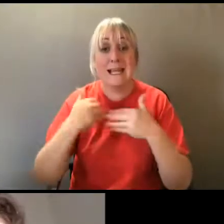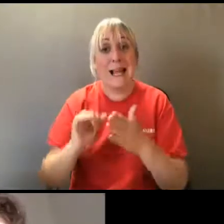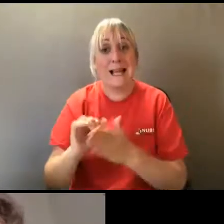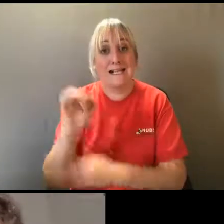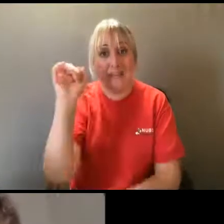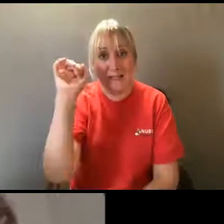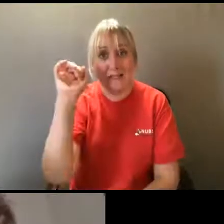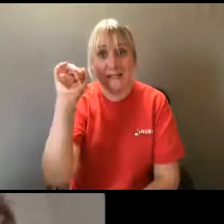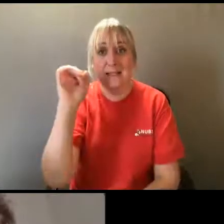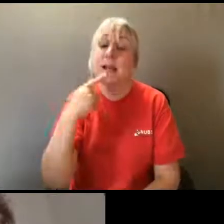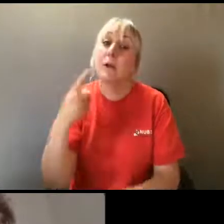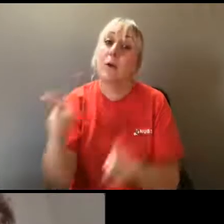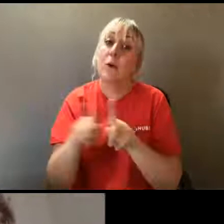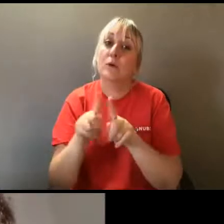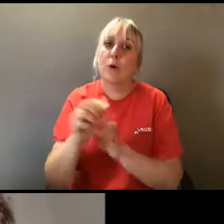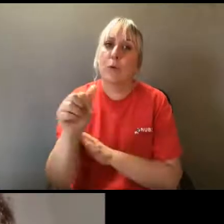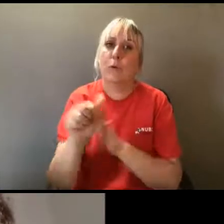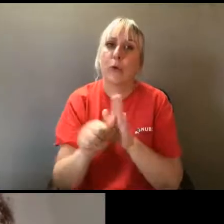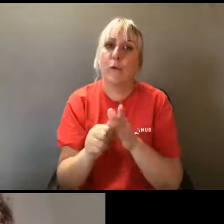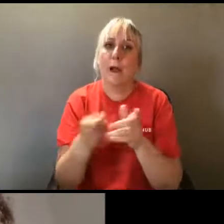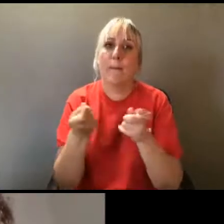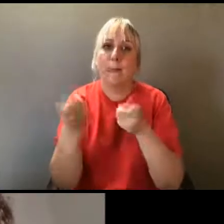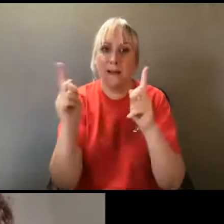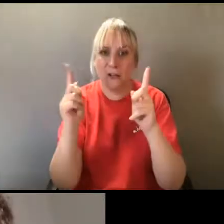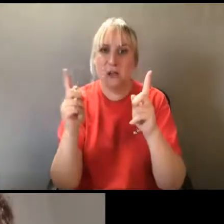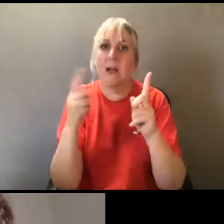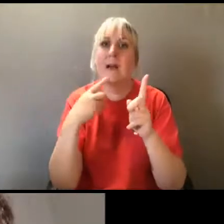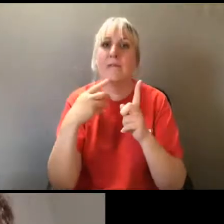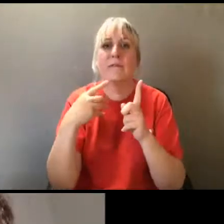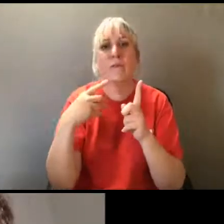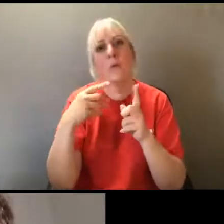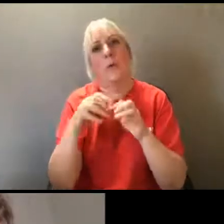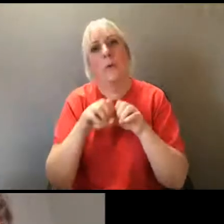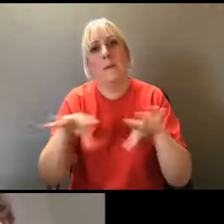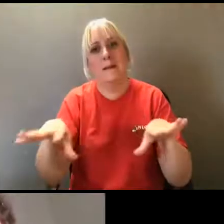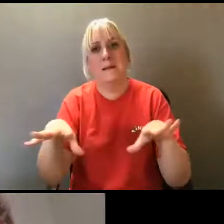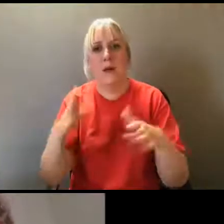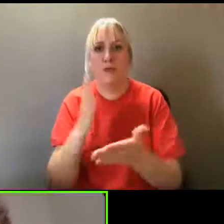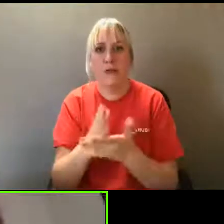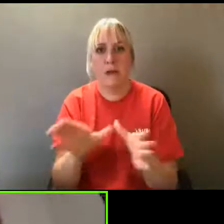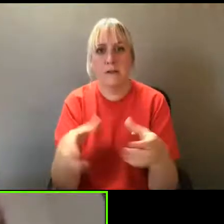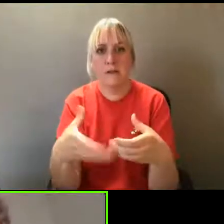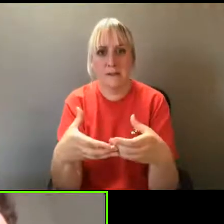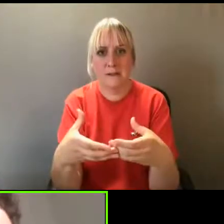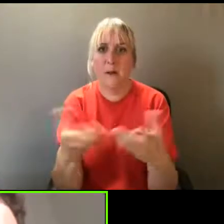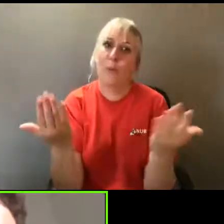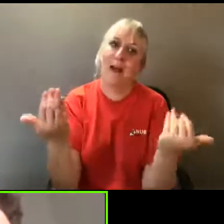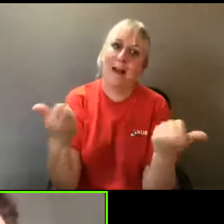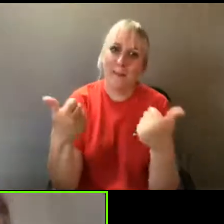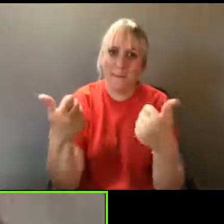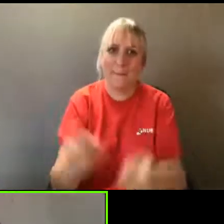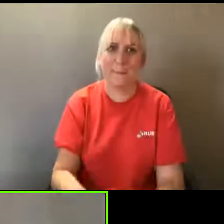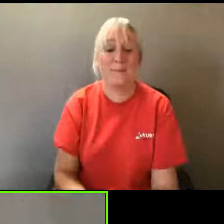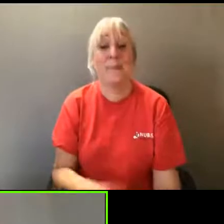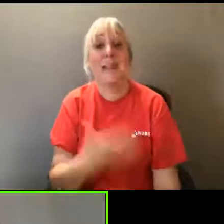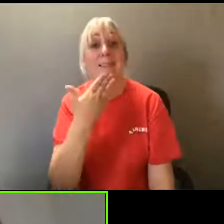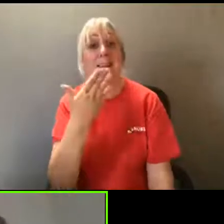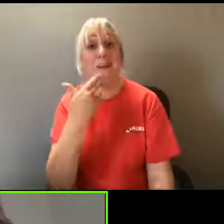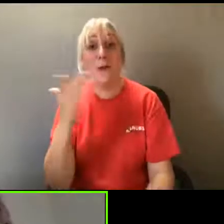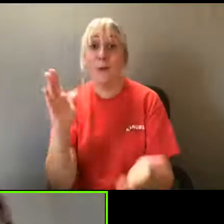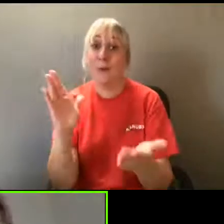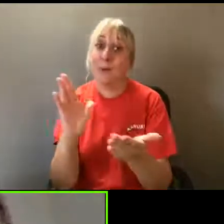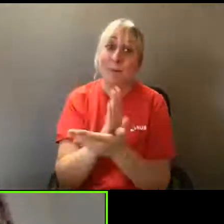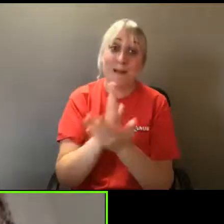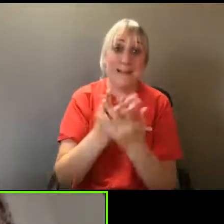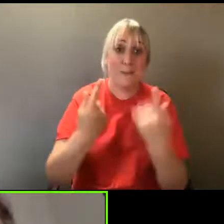a program manager for the Media Trust. So welcome, Chris. Thank you very much, Mark. It's a pleasure to be here. Thank you for inviting